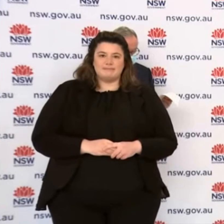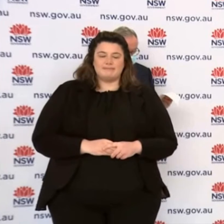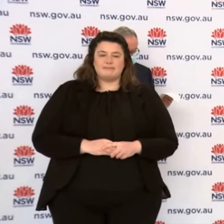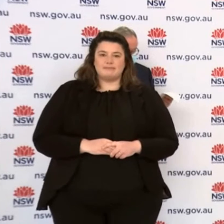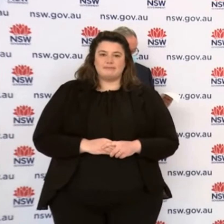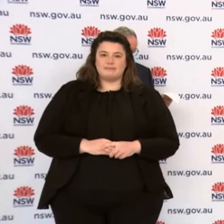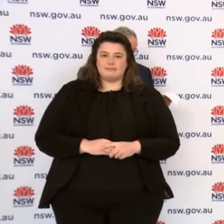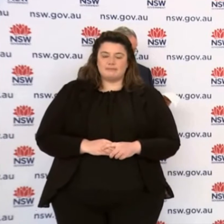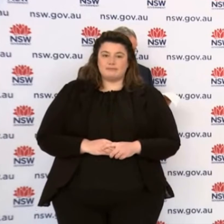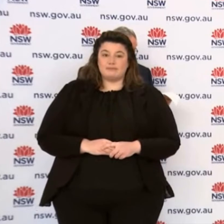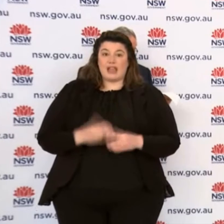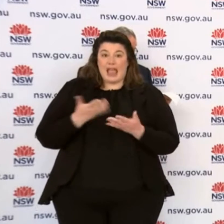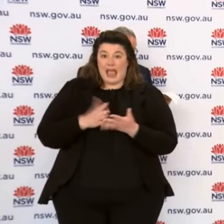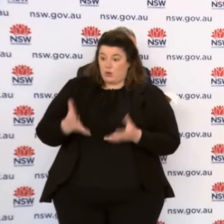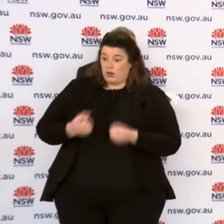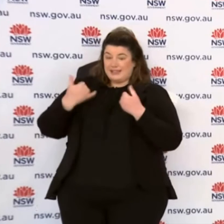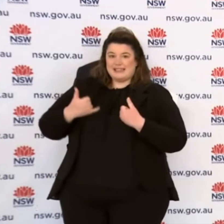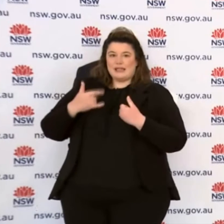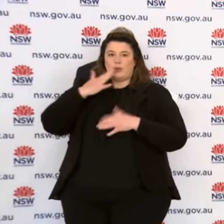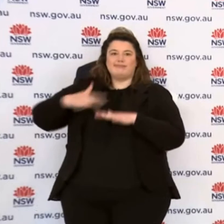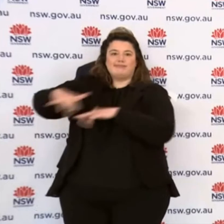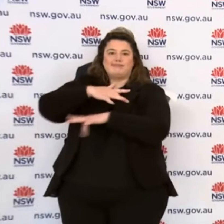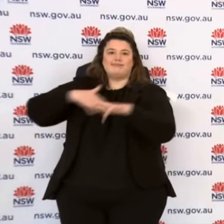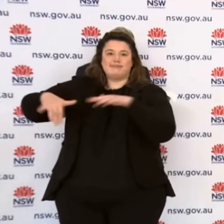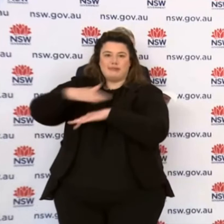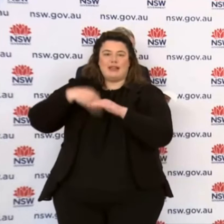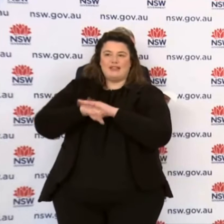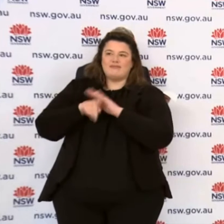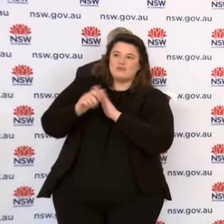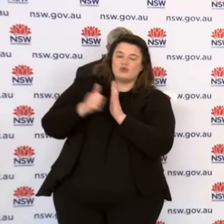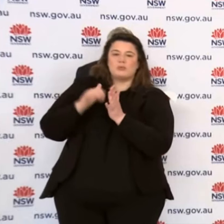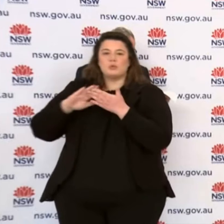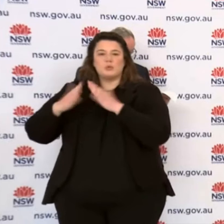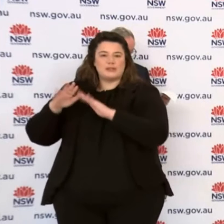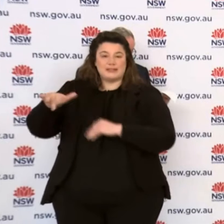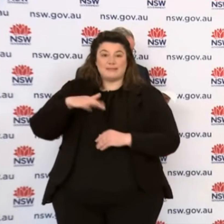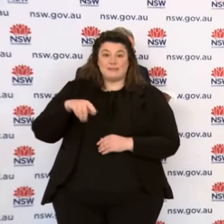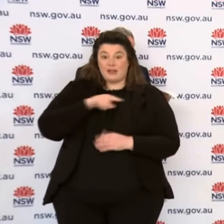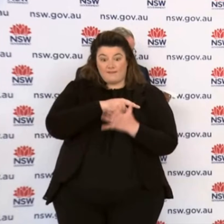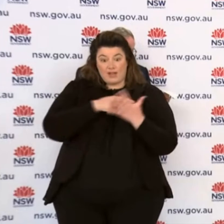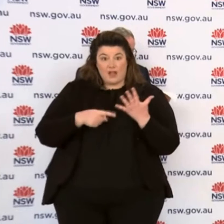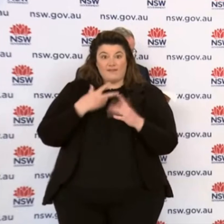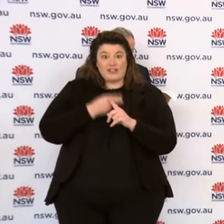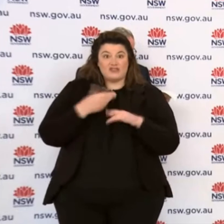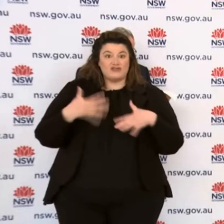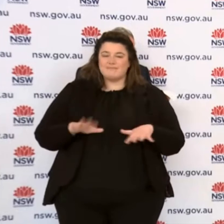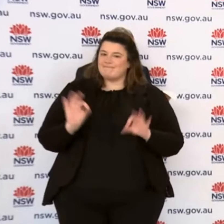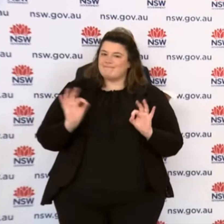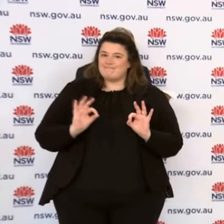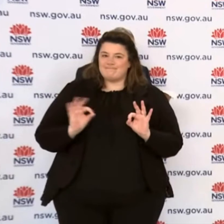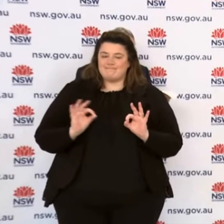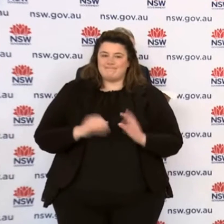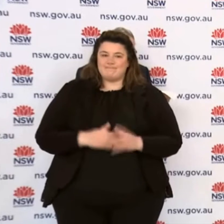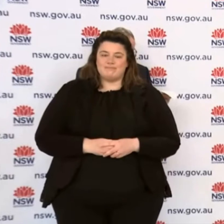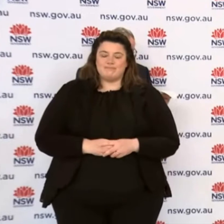These infections were acquired in the community. None of these 5 people who died were vaccinated, and we extend our